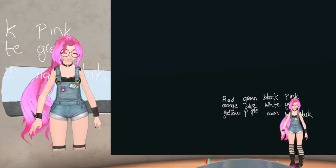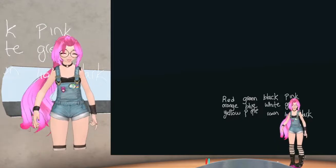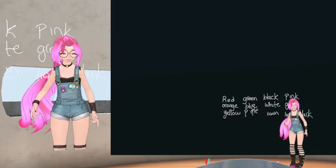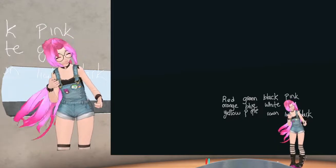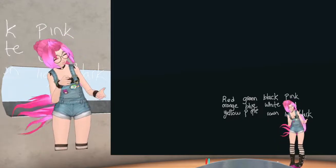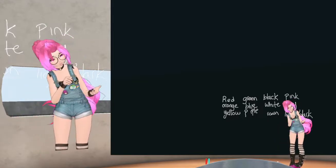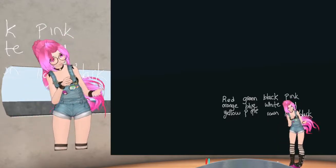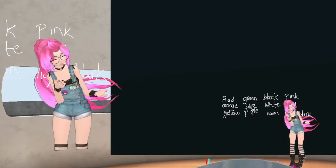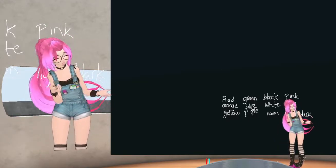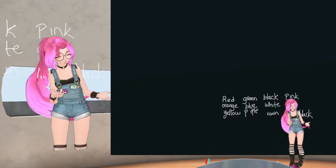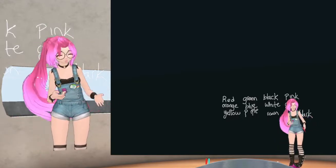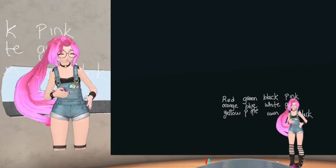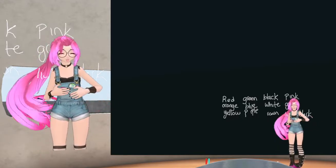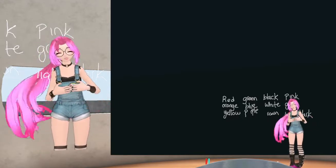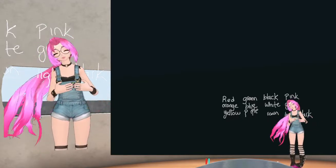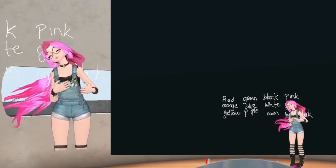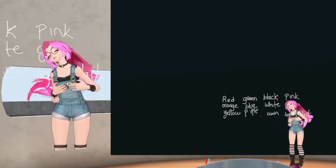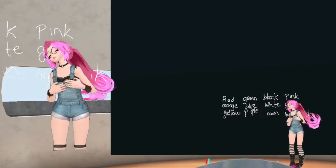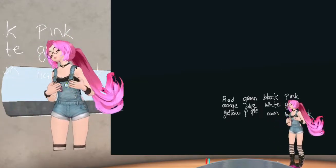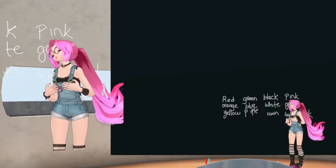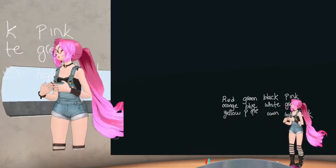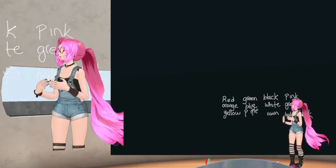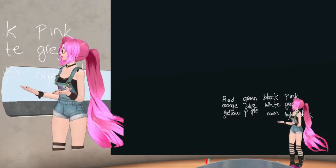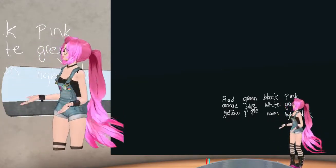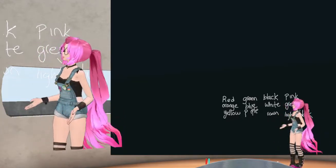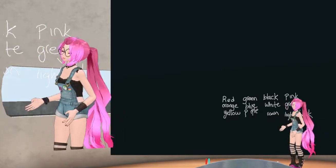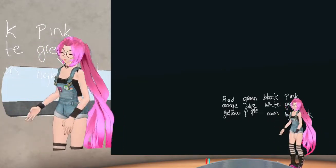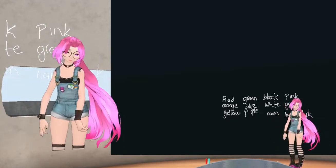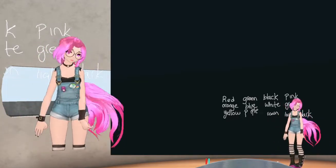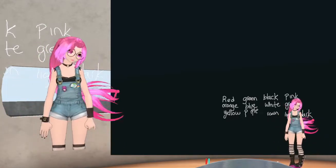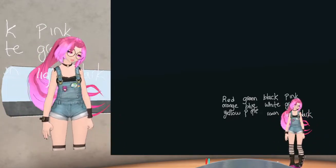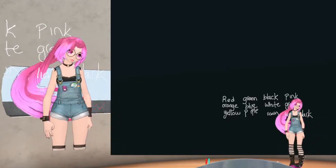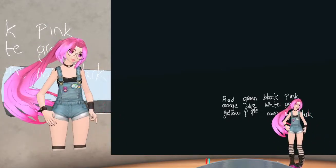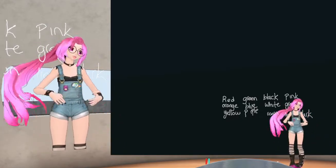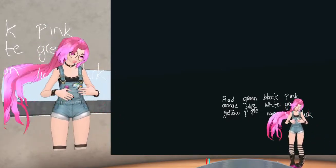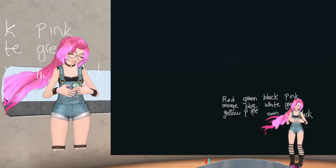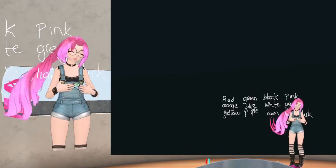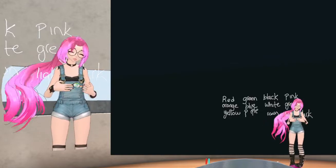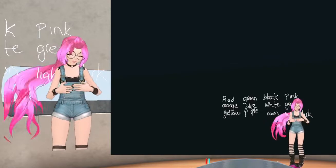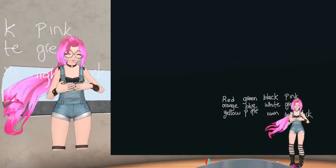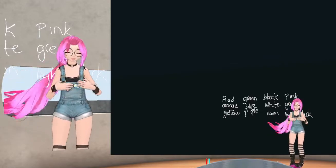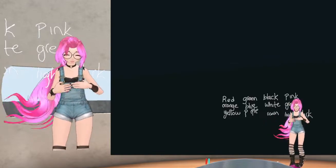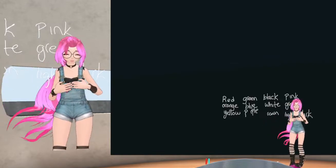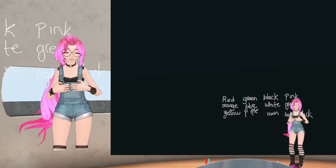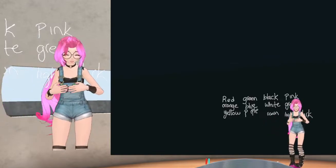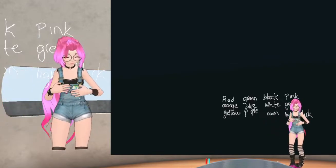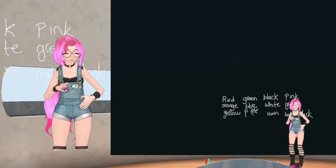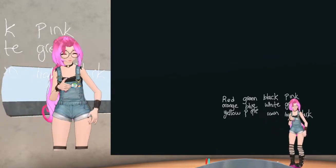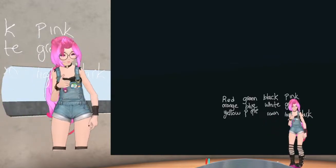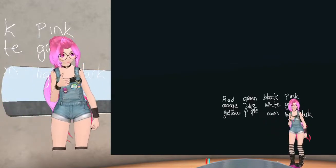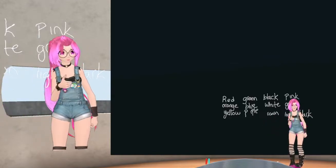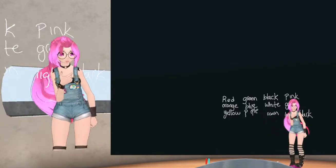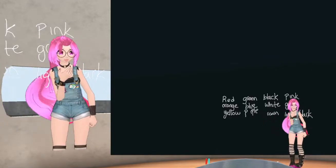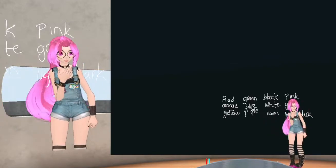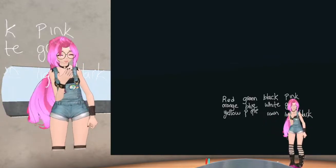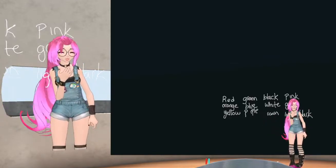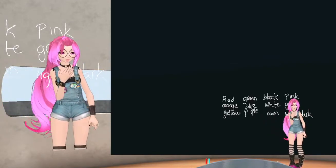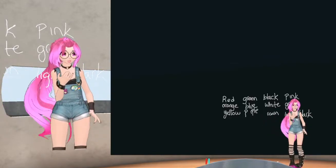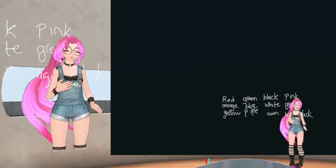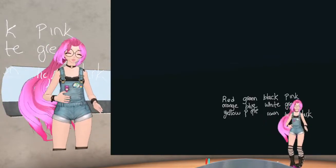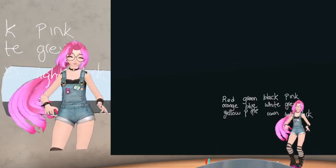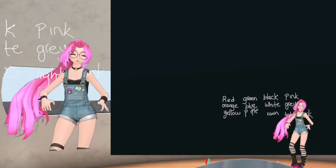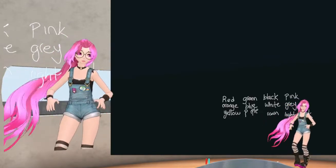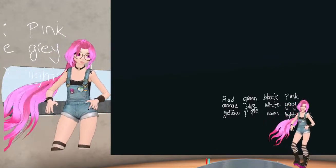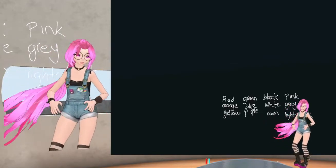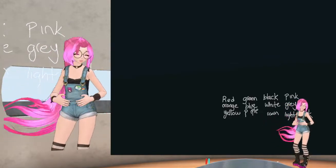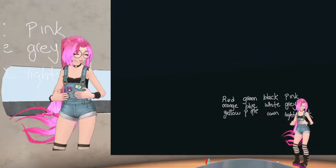So if you ask somebody a question and they're like, meh, if they're like that, they're not being like, gray. It's a good